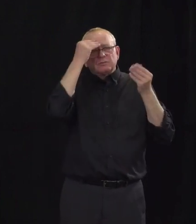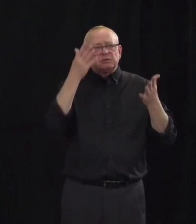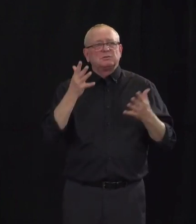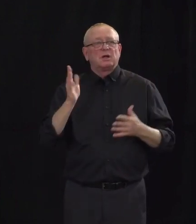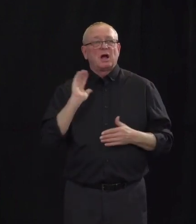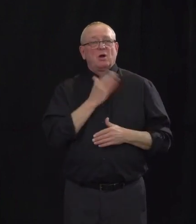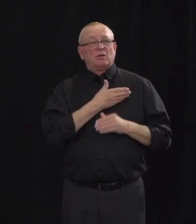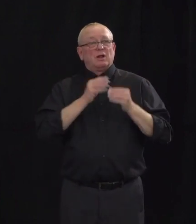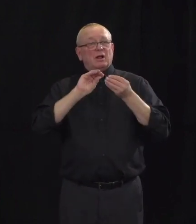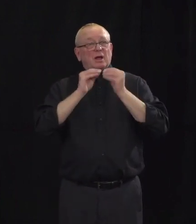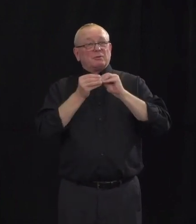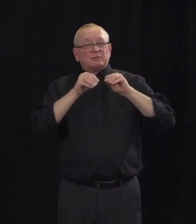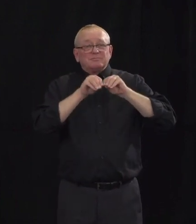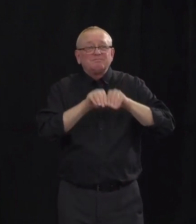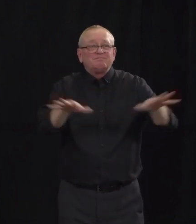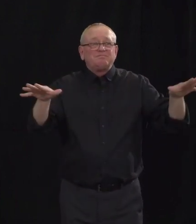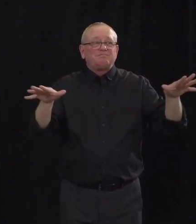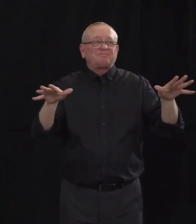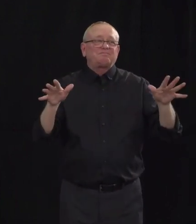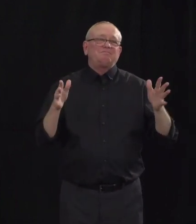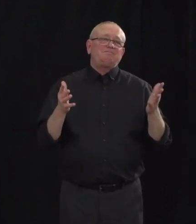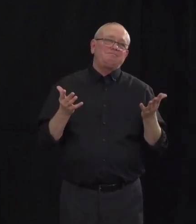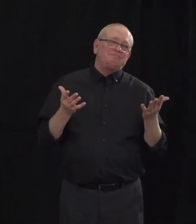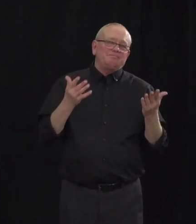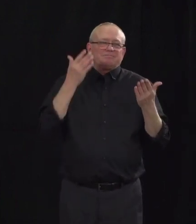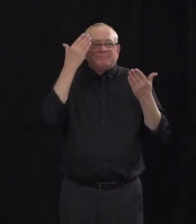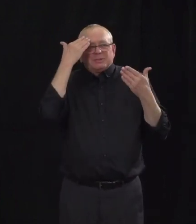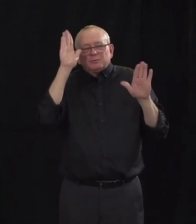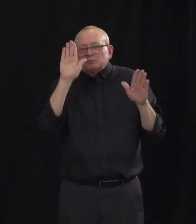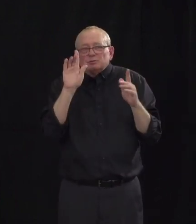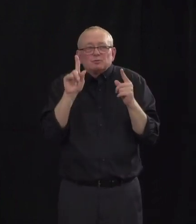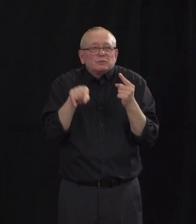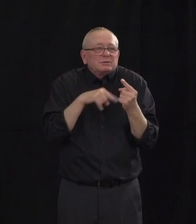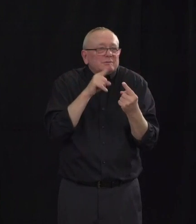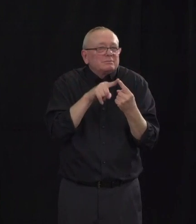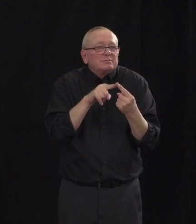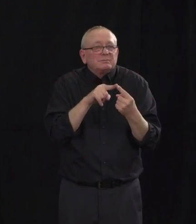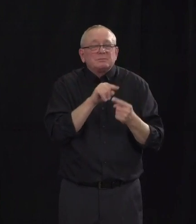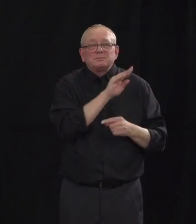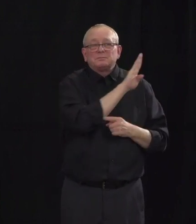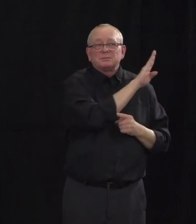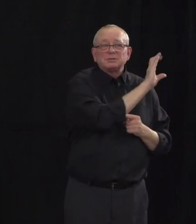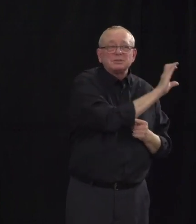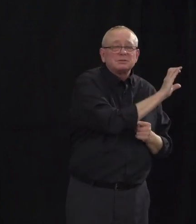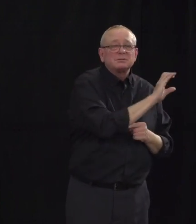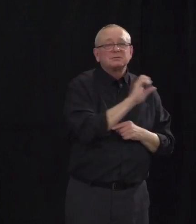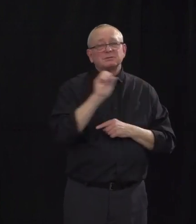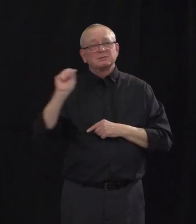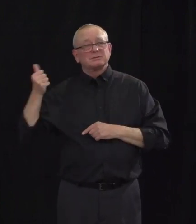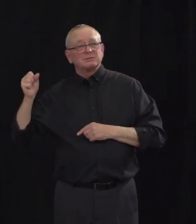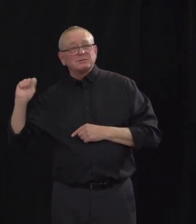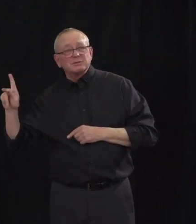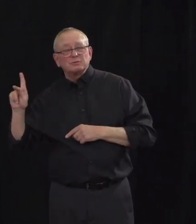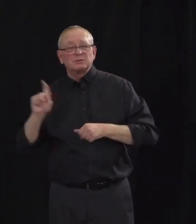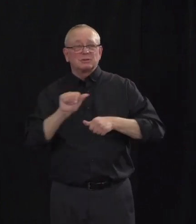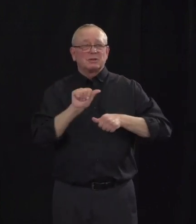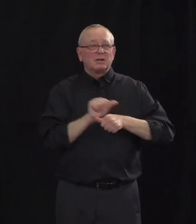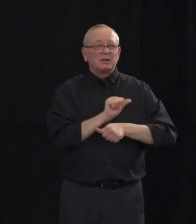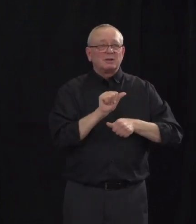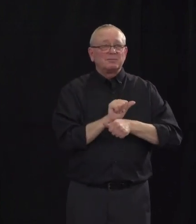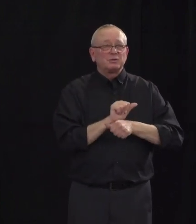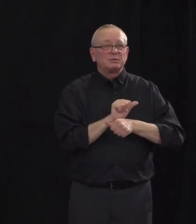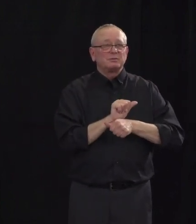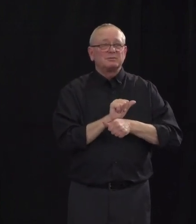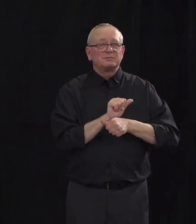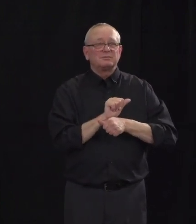but as I've said before, all of the modeling, whether it's BC, Saskatchewan, or our own, is taking the